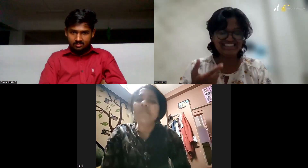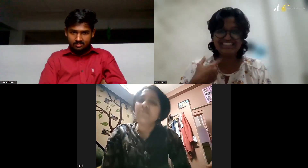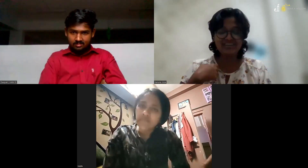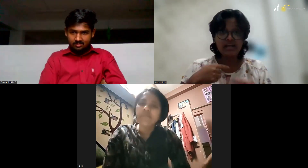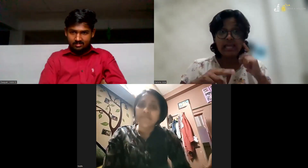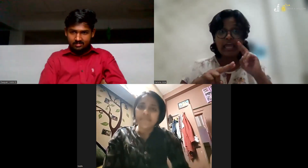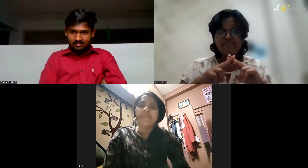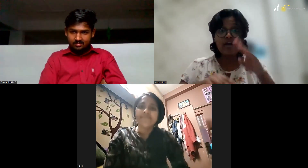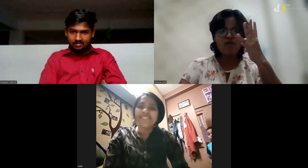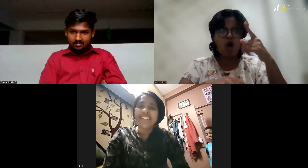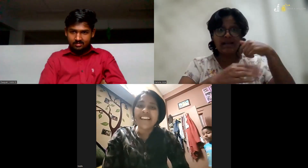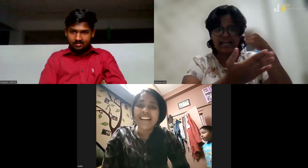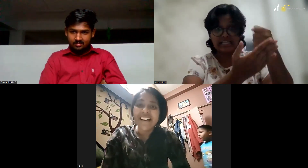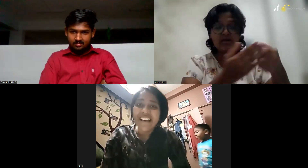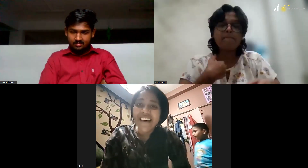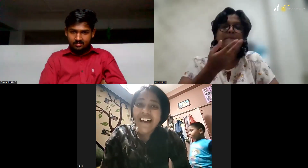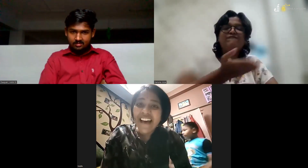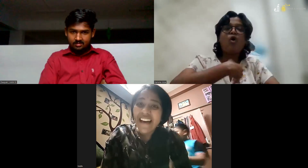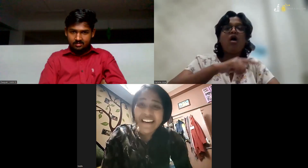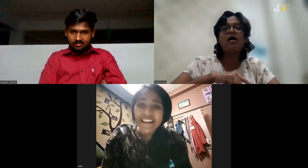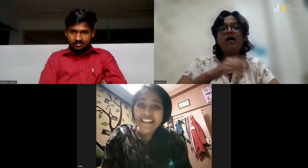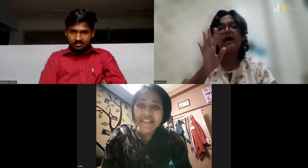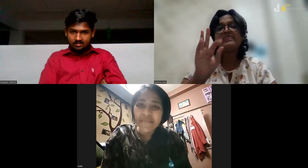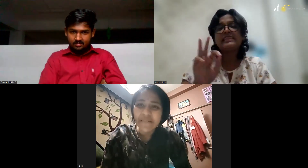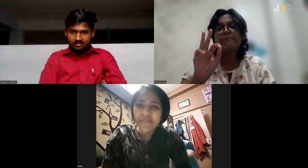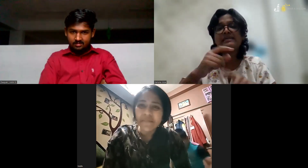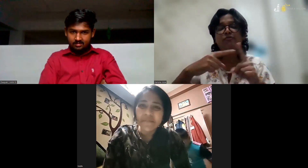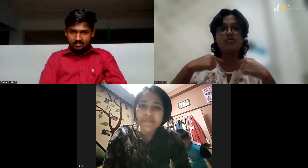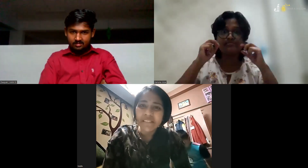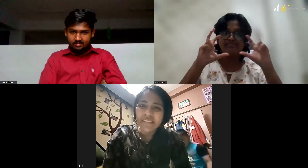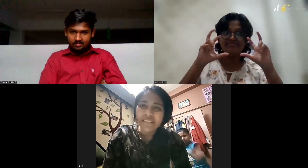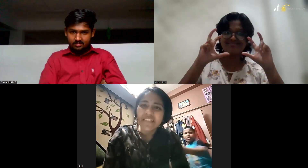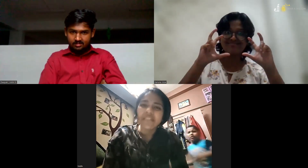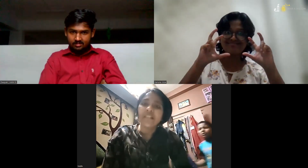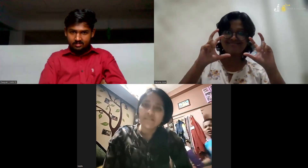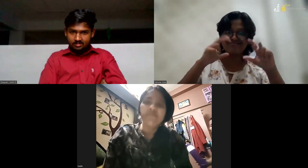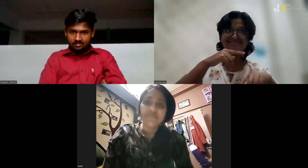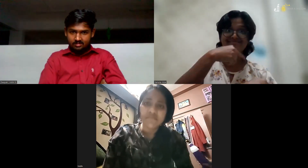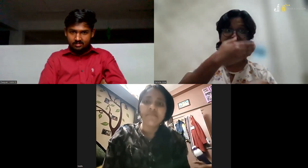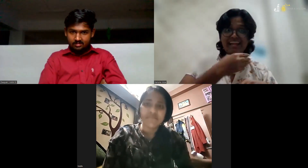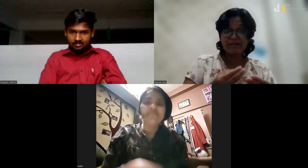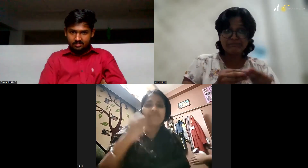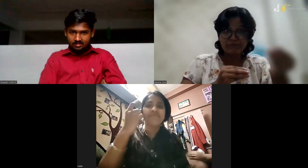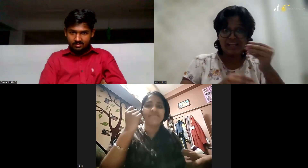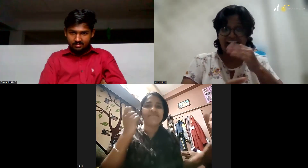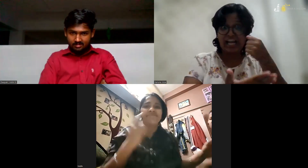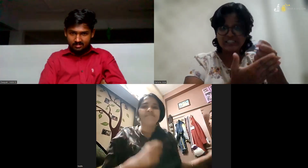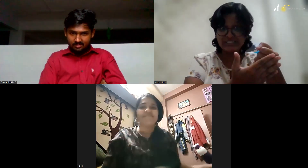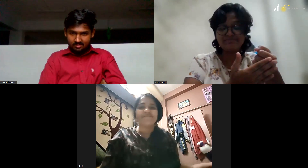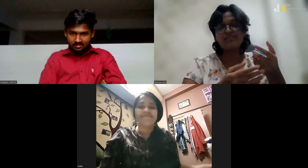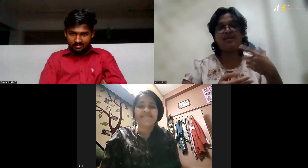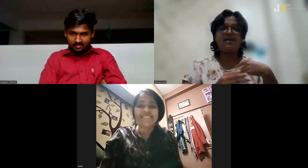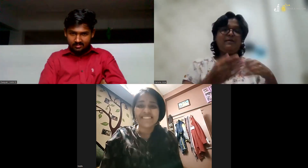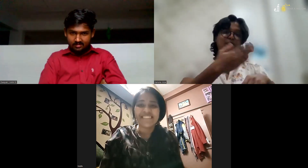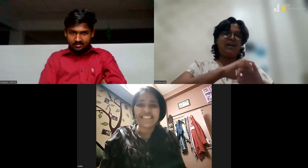any like rush up kind of at the last minute? So no, I have been always like the proper